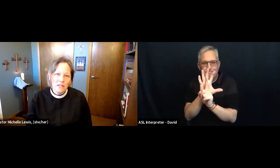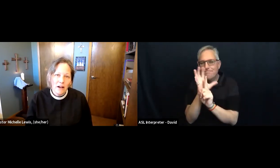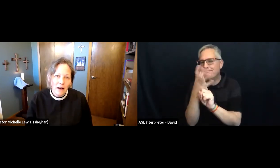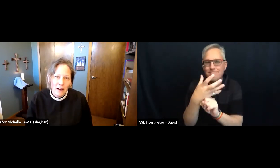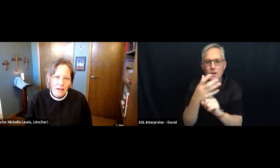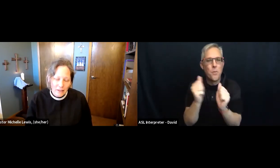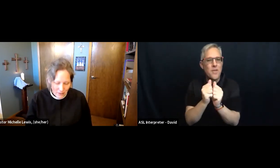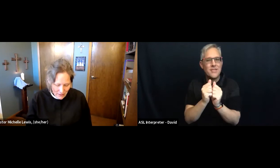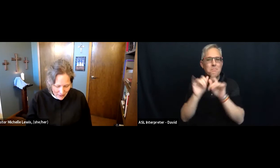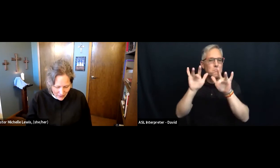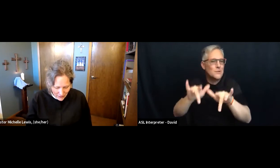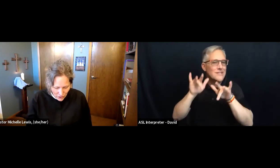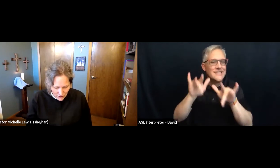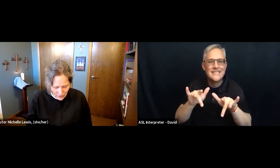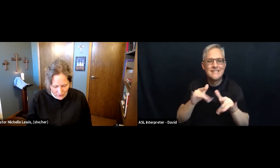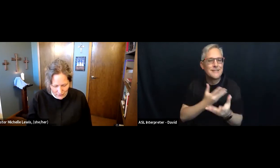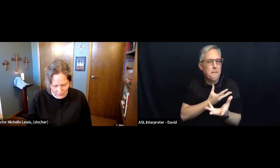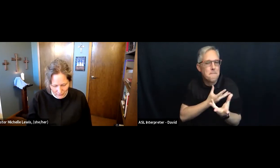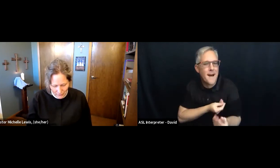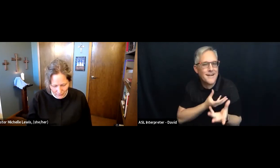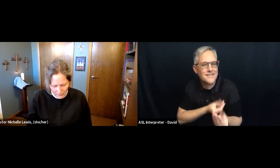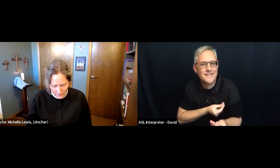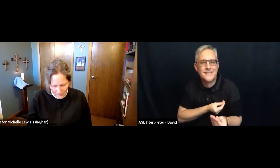to be kind and gentle.